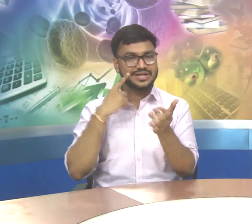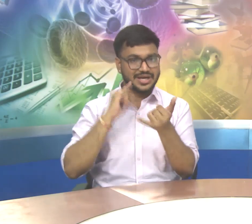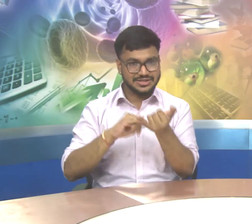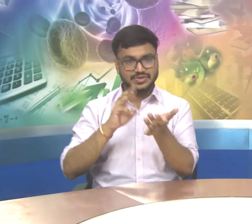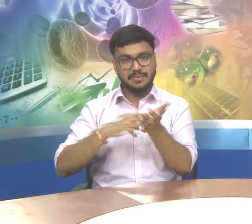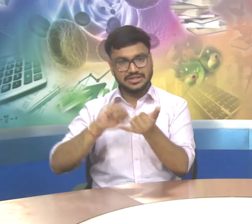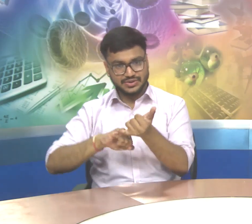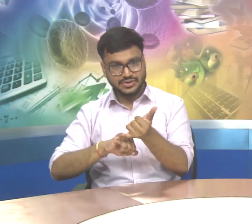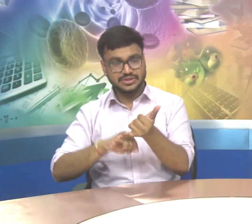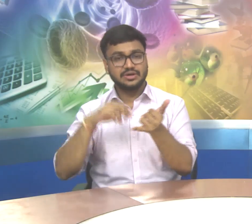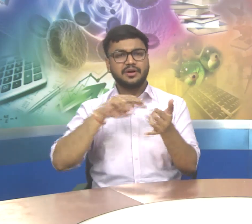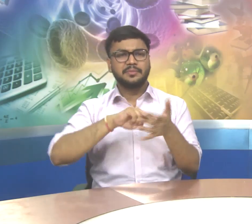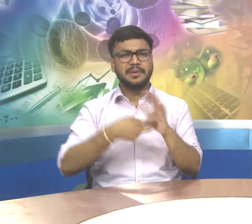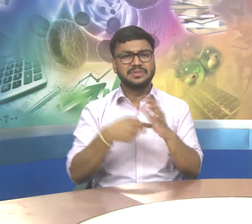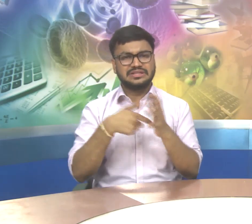Next is organisms.